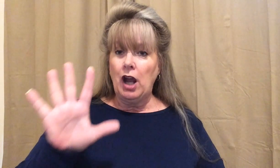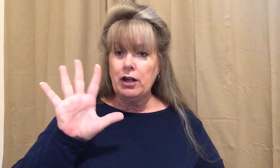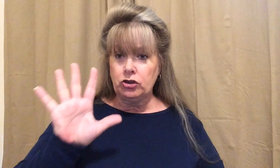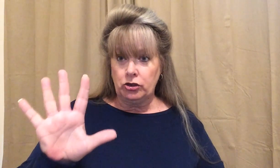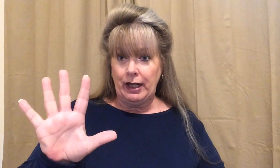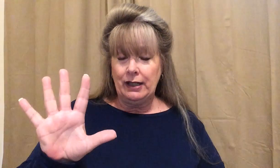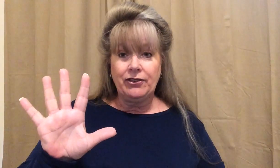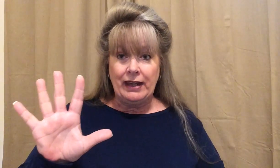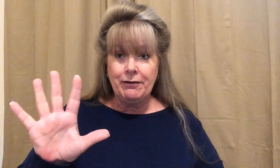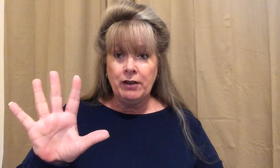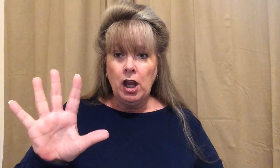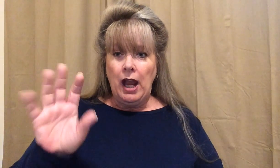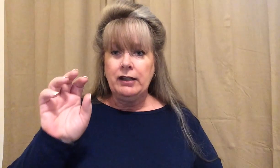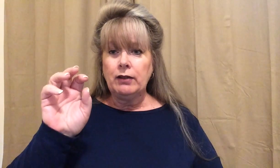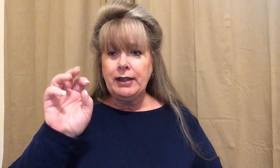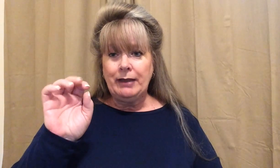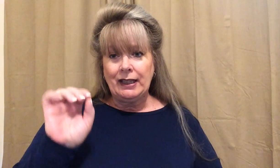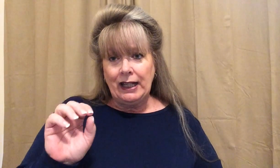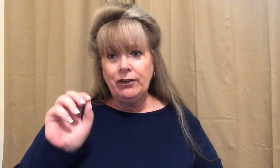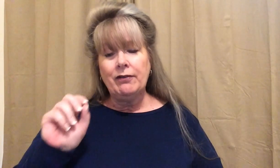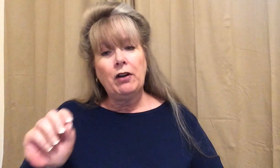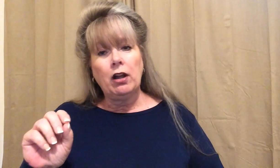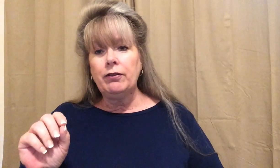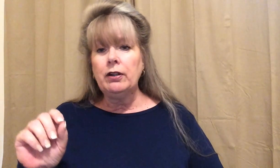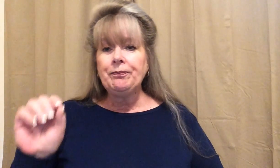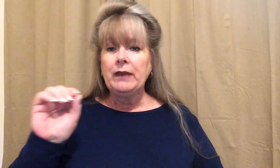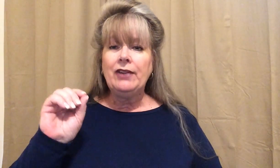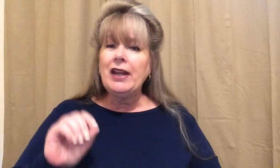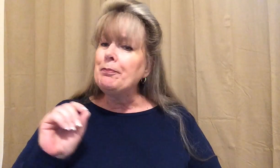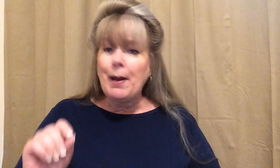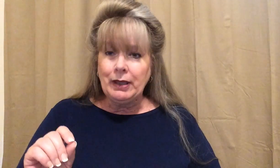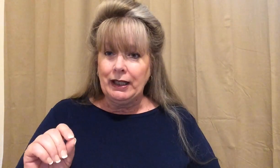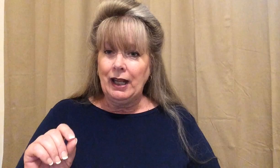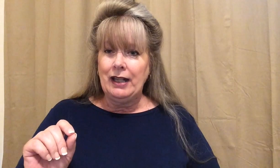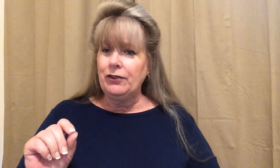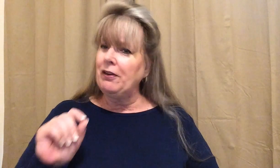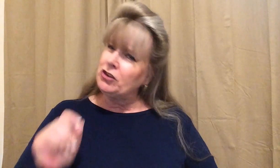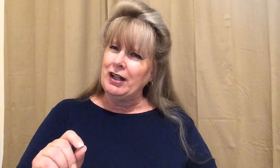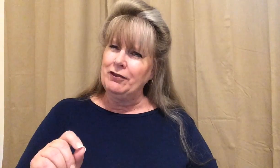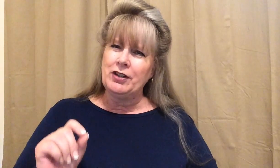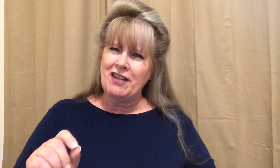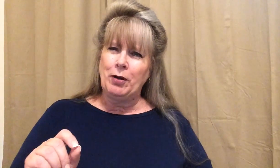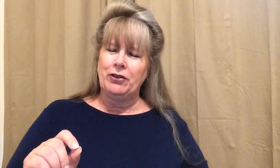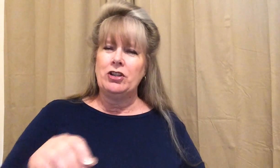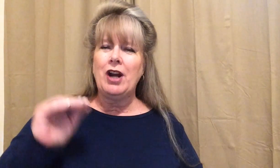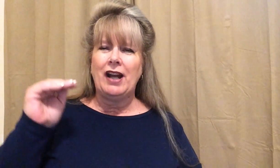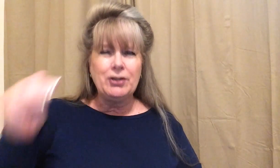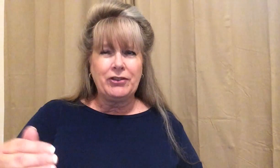not straight and stiff and you let them get lazy and fall over, it's like mumbling, and it's frustrating for a deaf person to try to understand